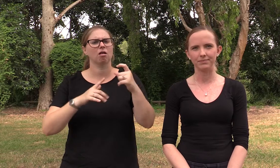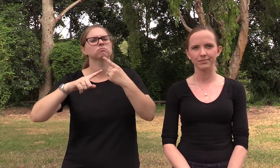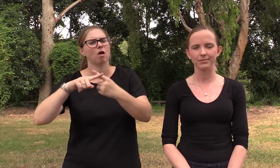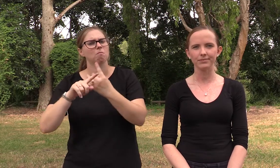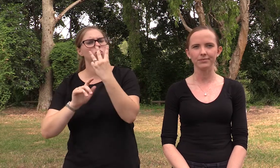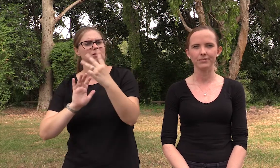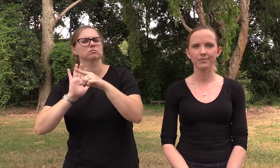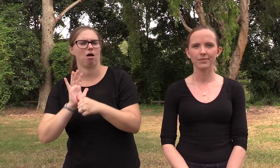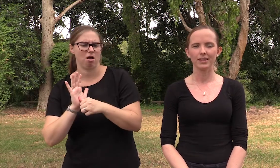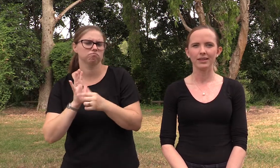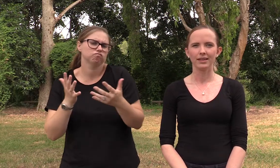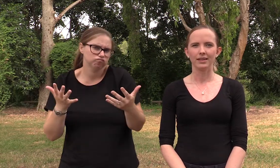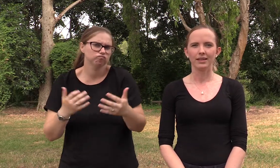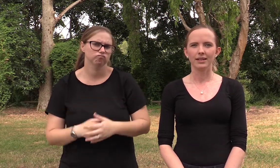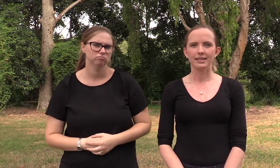instead.